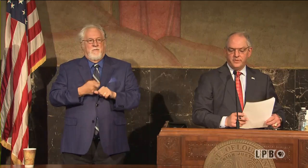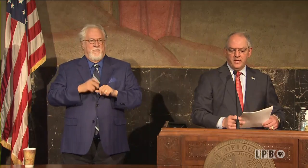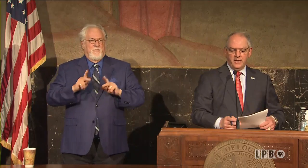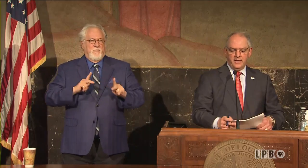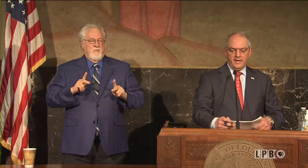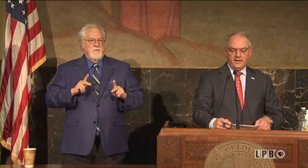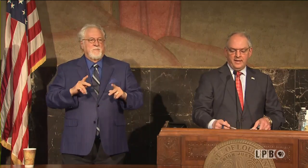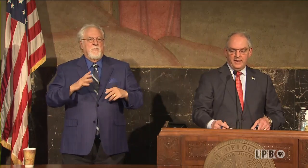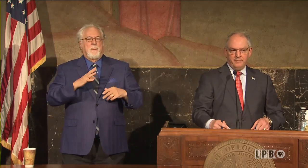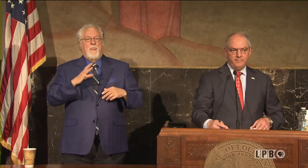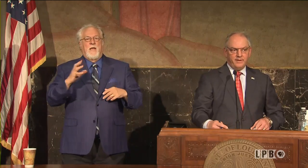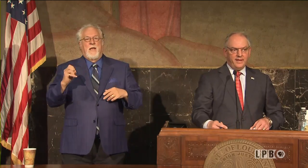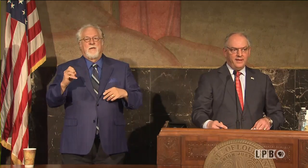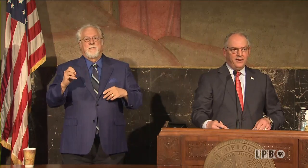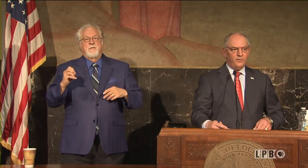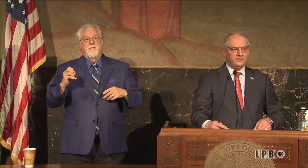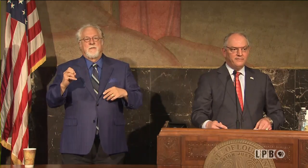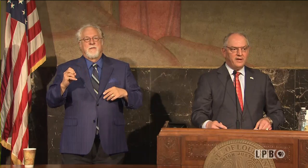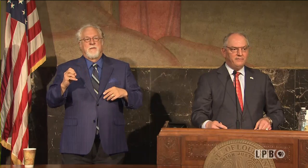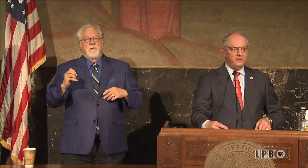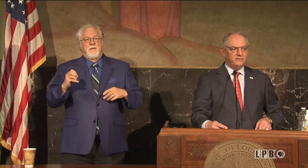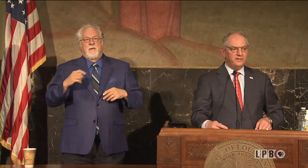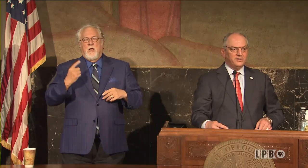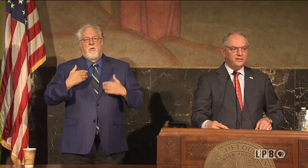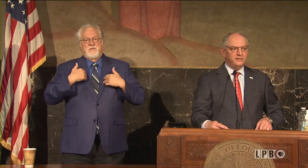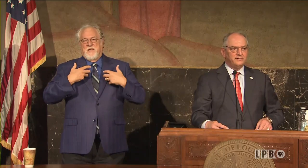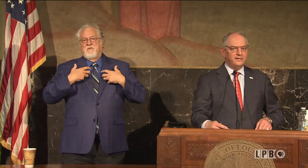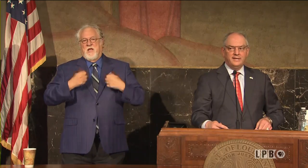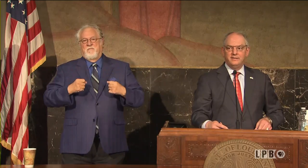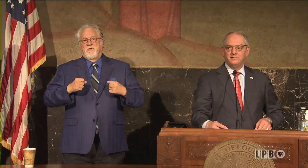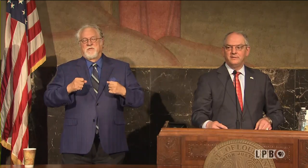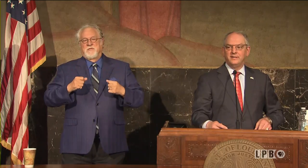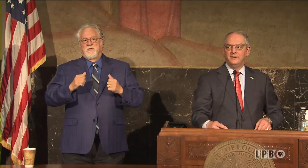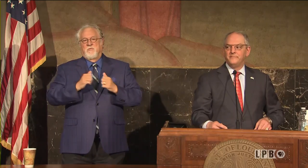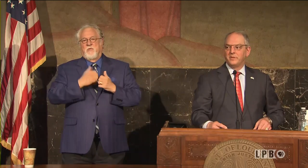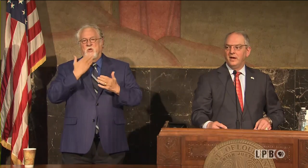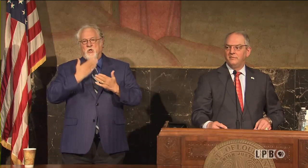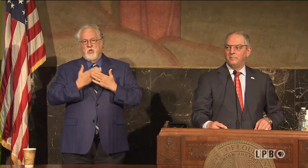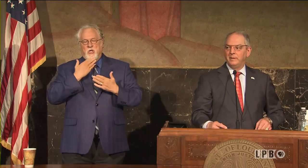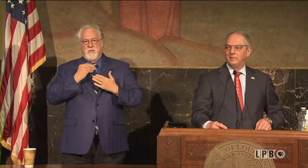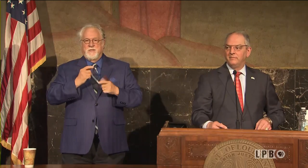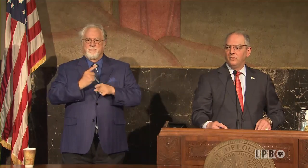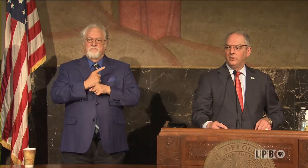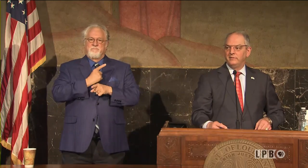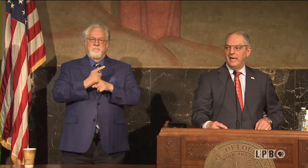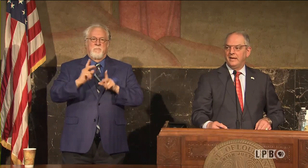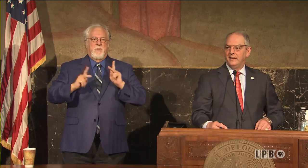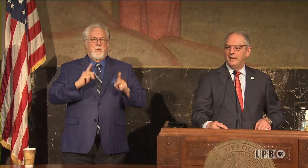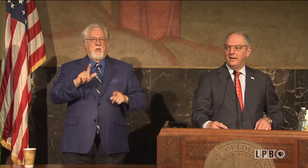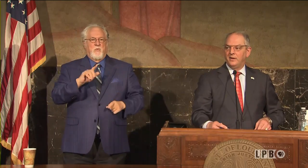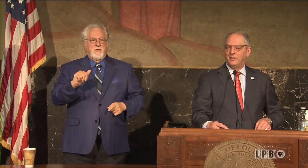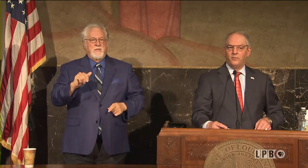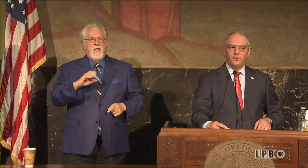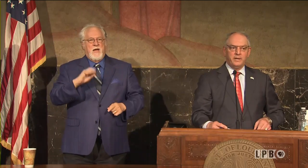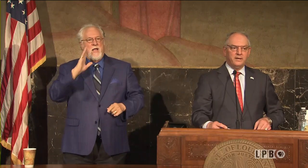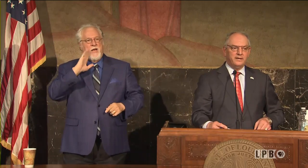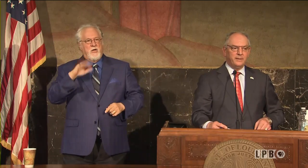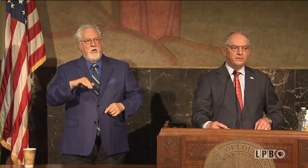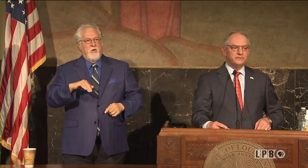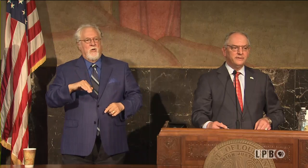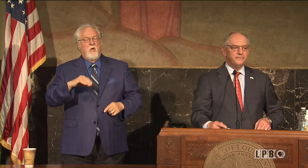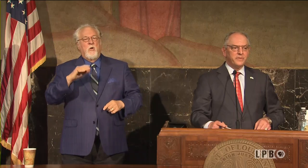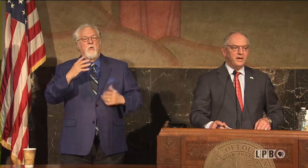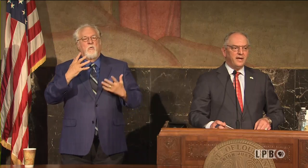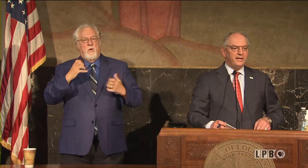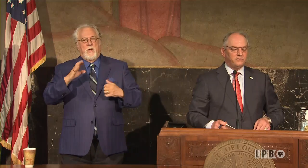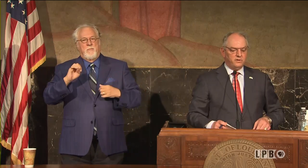folks. And I always have confidence in the goodness and the decency of the people of Louisiana, and I know they want to be good